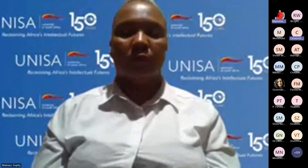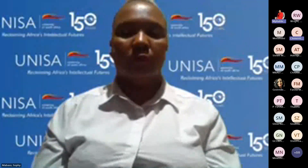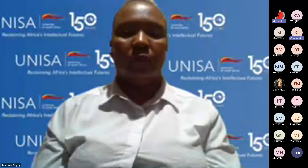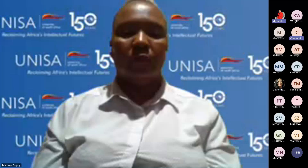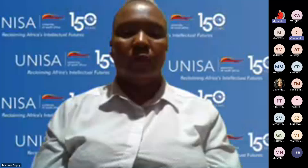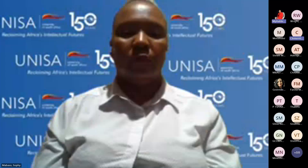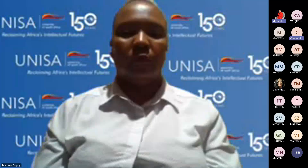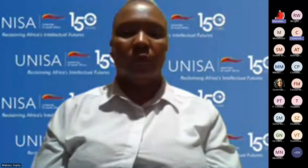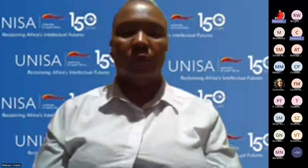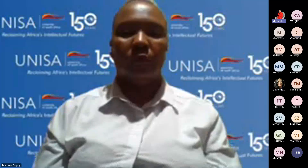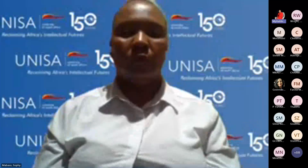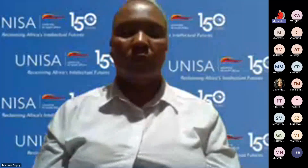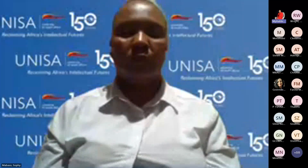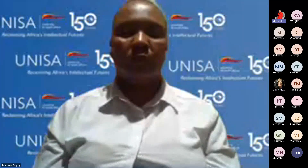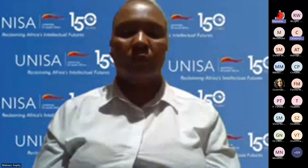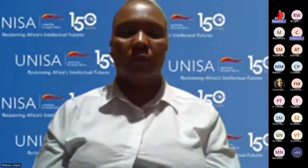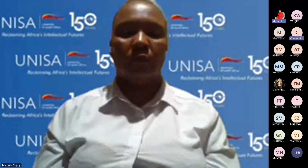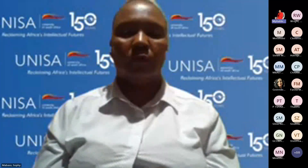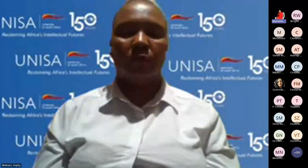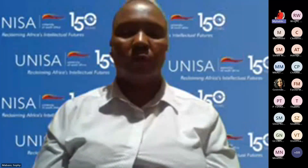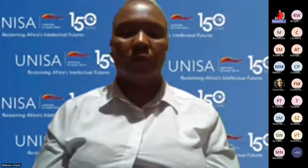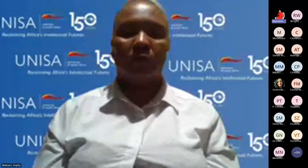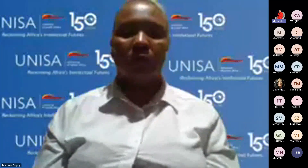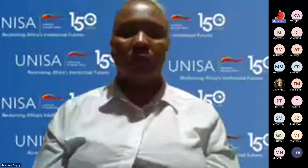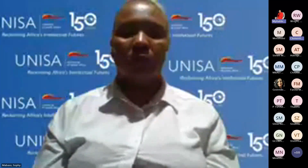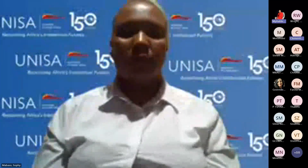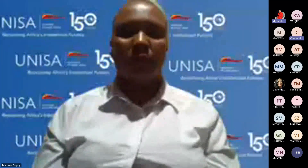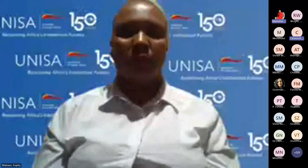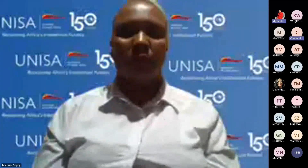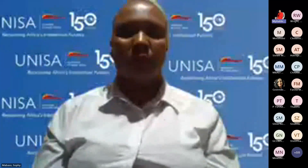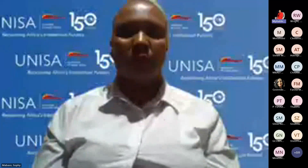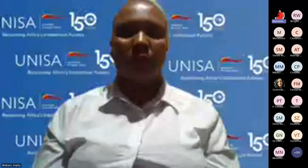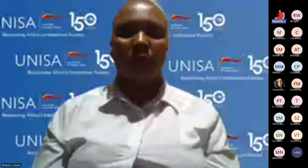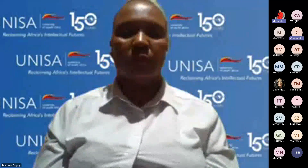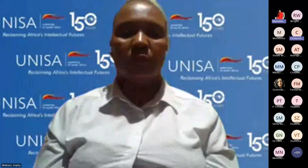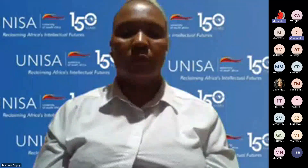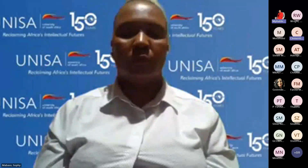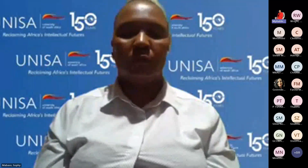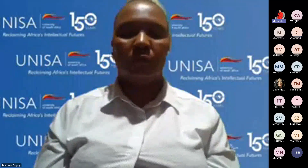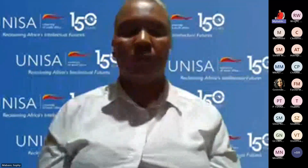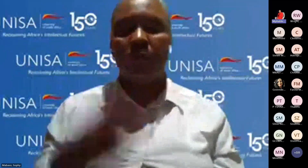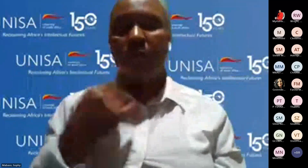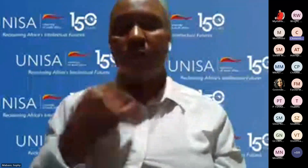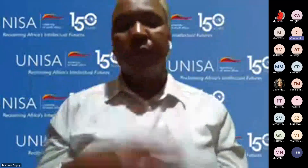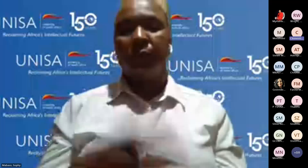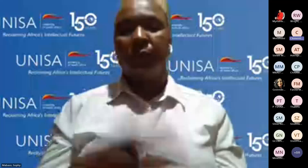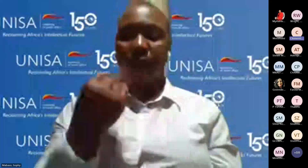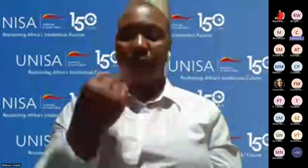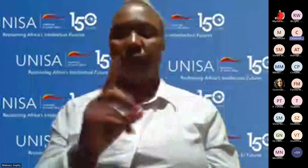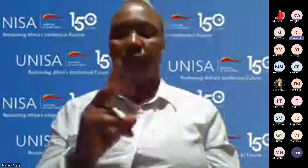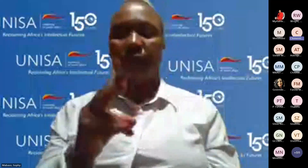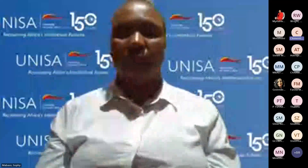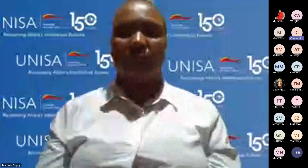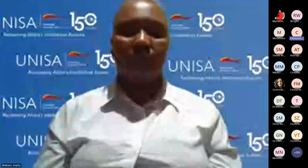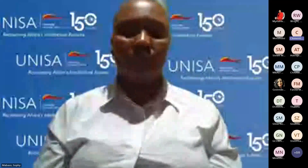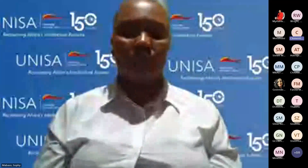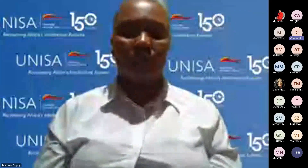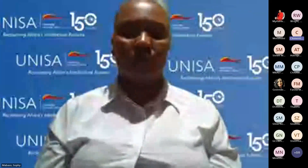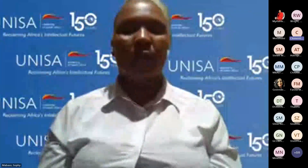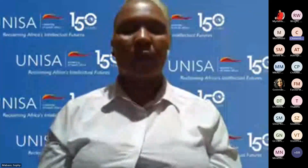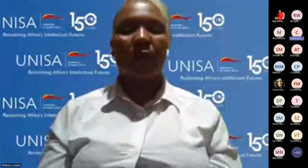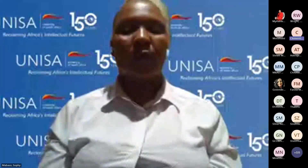Sorry, I didn't get the question. I was responding on the chat. Can I get the question again? Sorry. I was